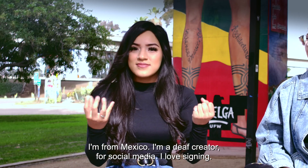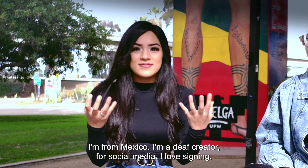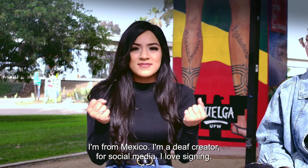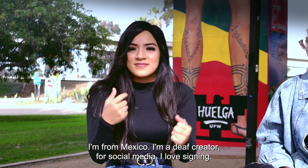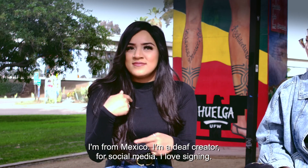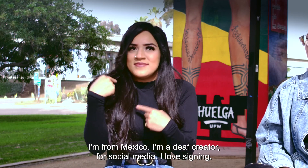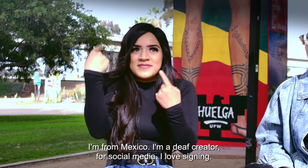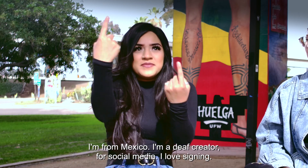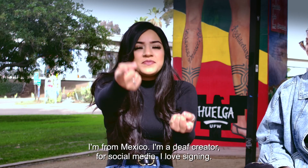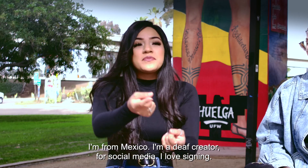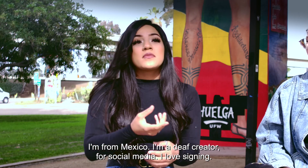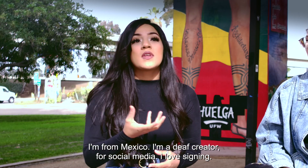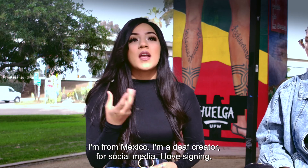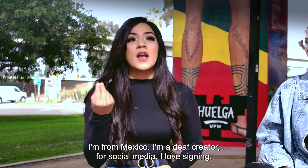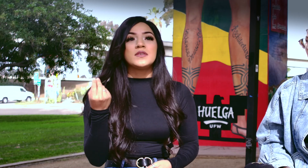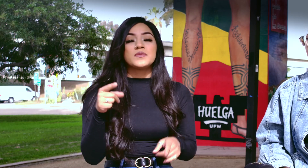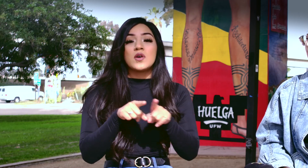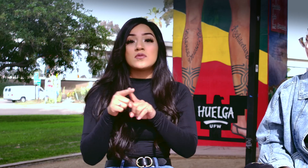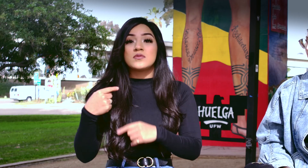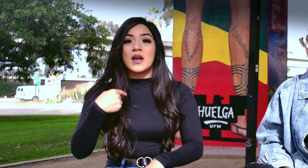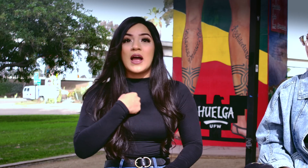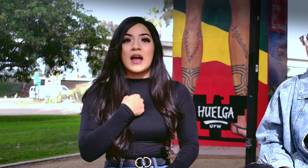I love signing.